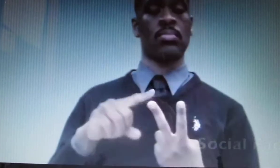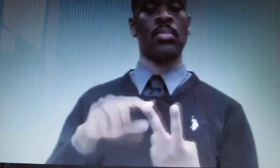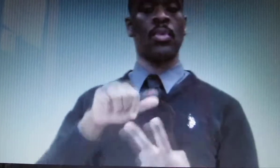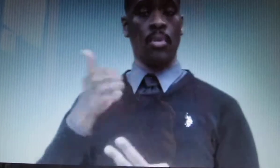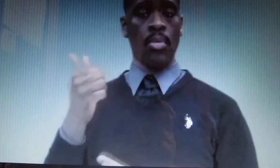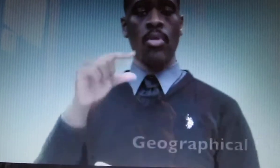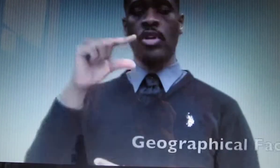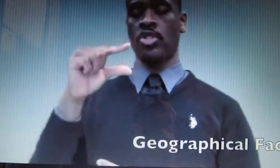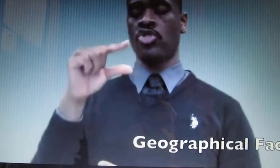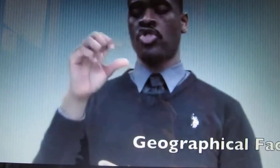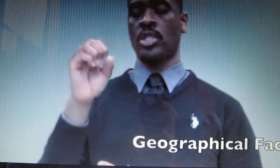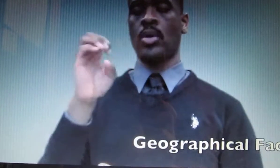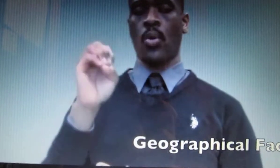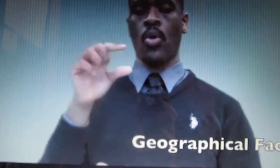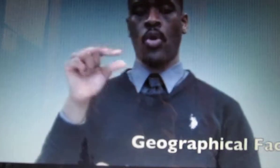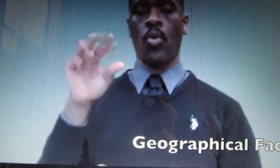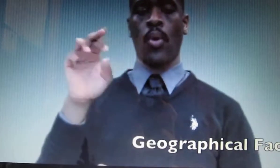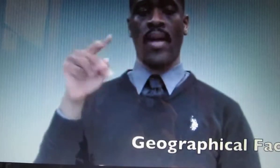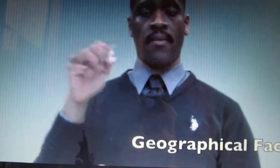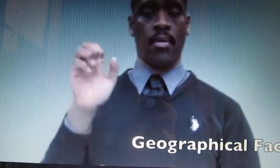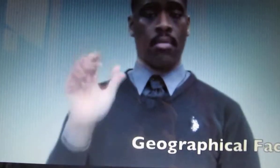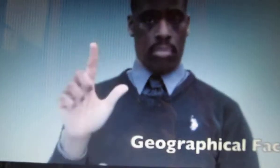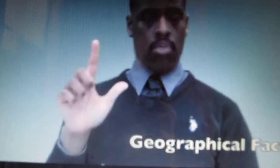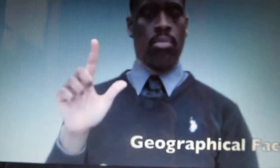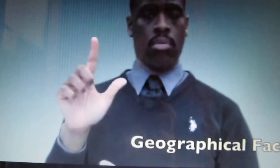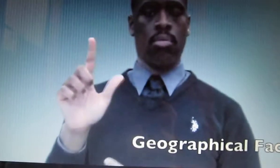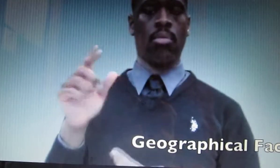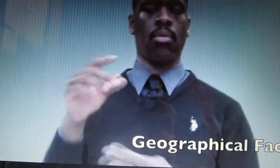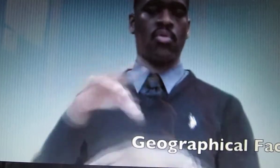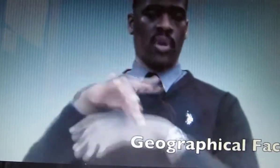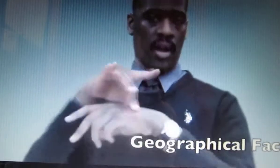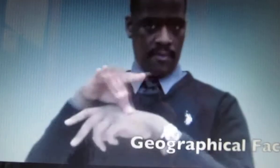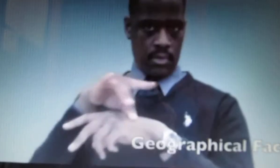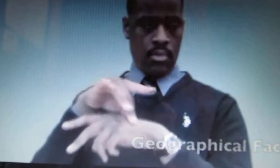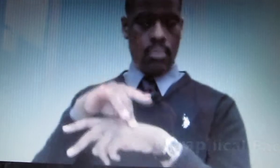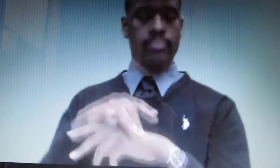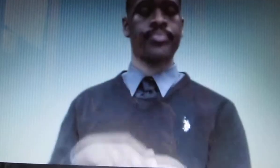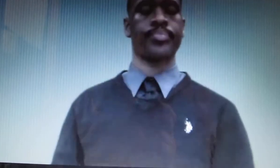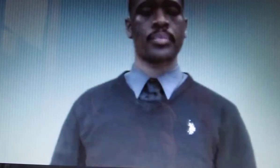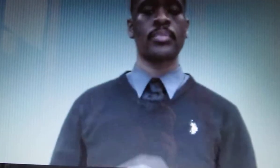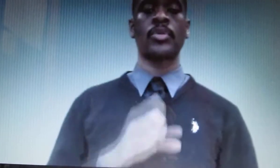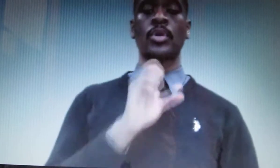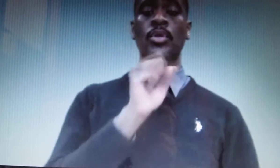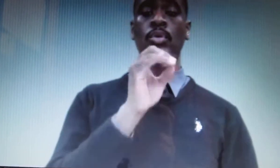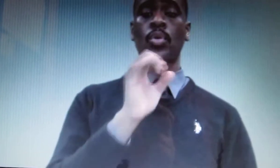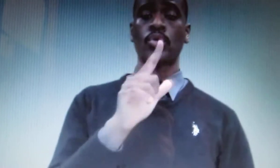First is the social factor, and then we have a geographical factor.